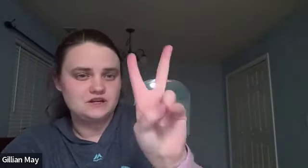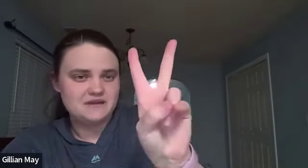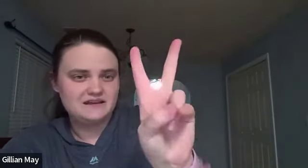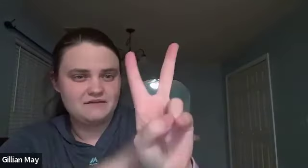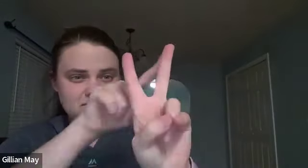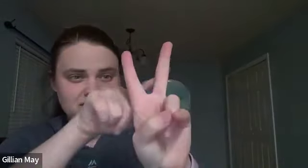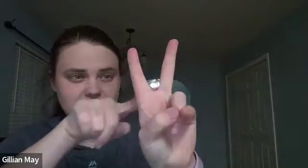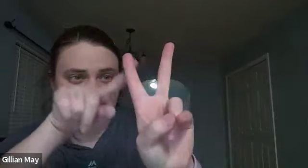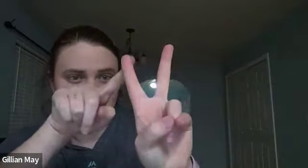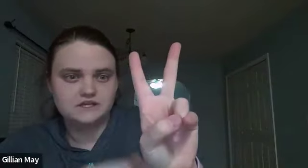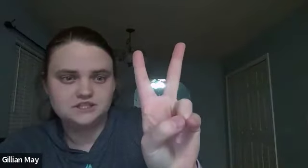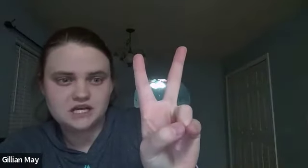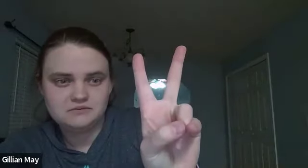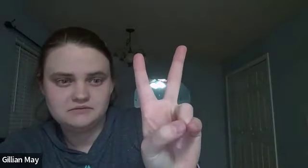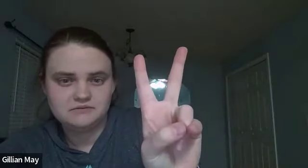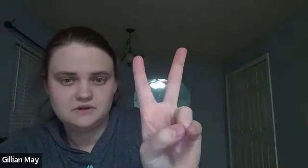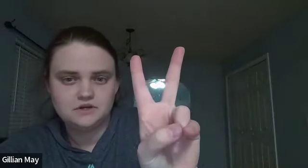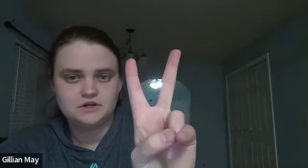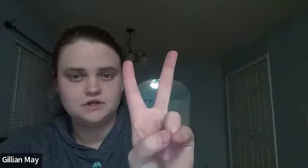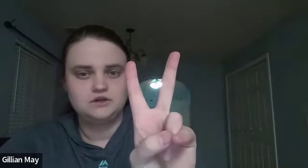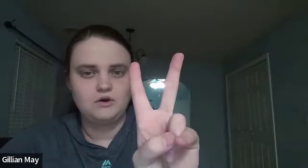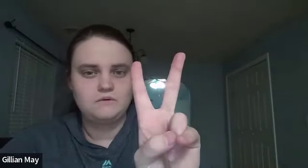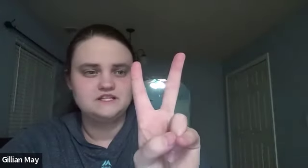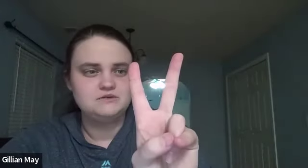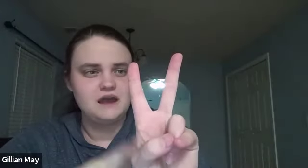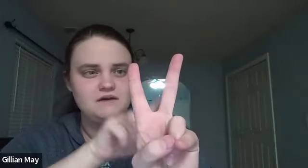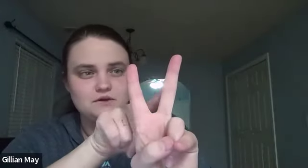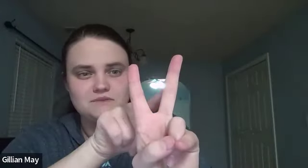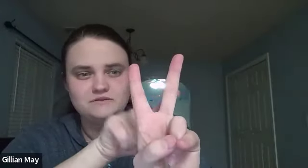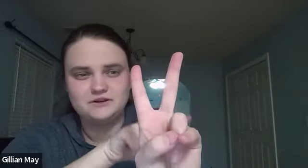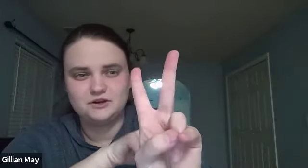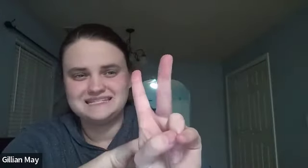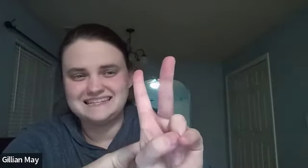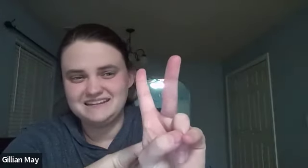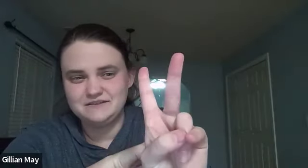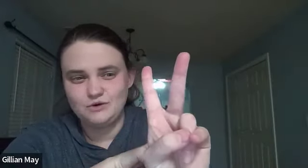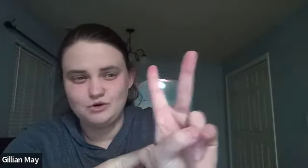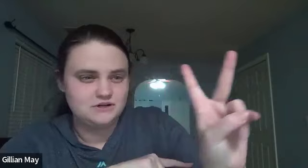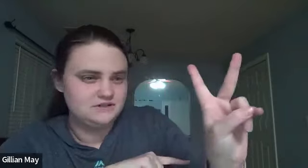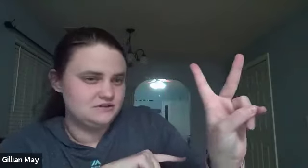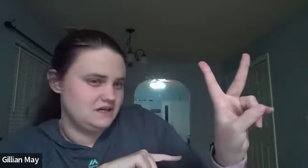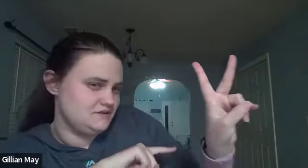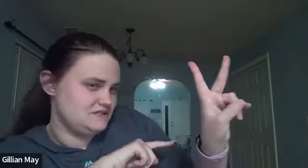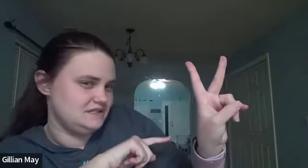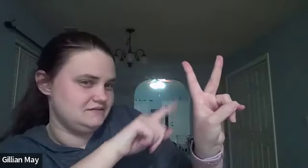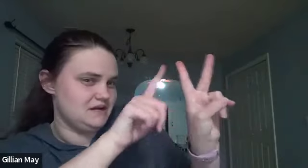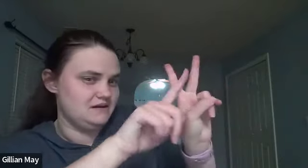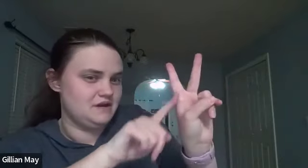going to make a V looking shape. You're going to have your middle finger go slightly forward. So like if you see mine, I'm kind of